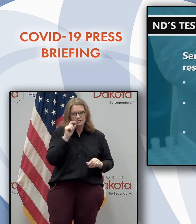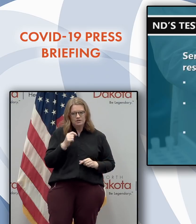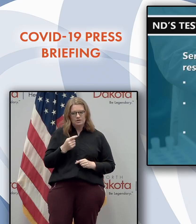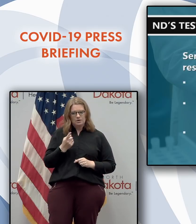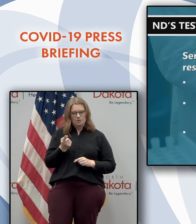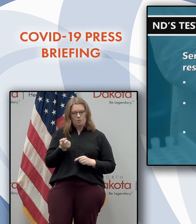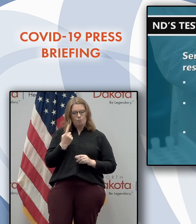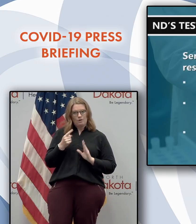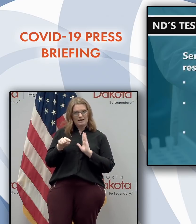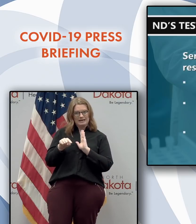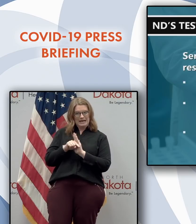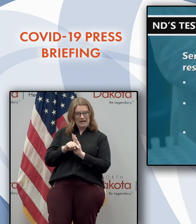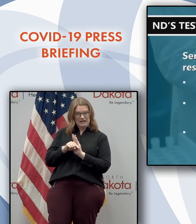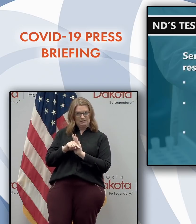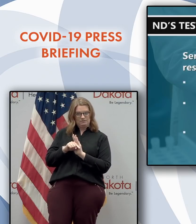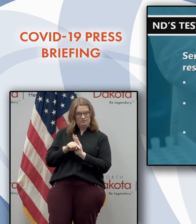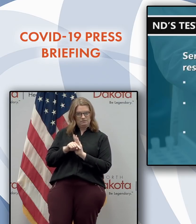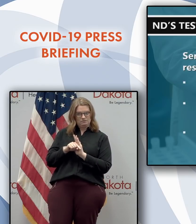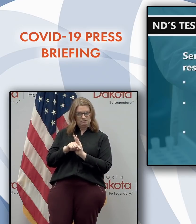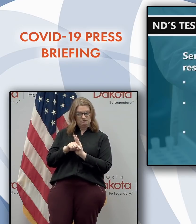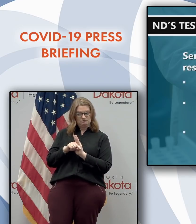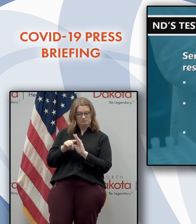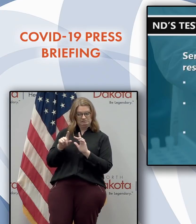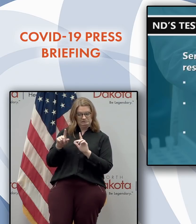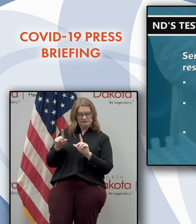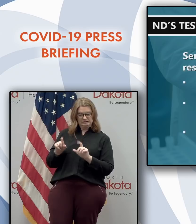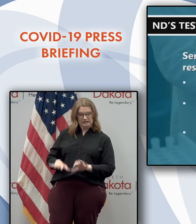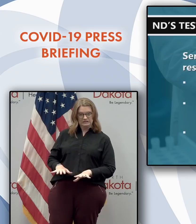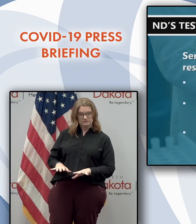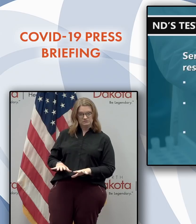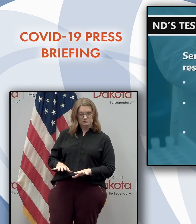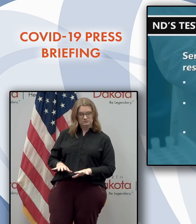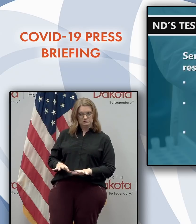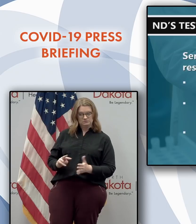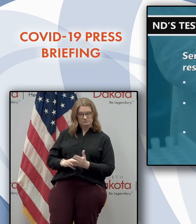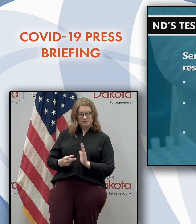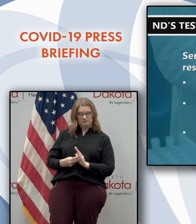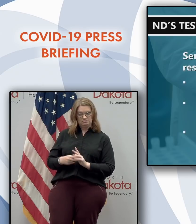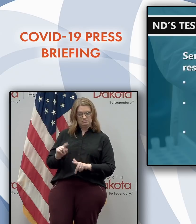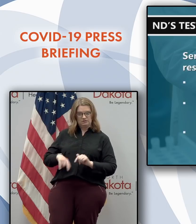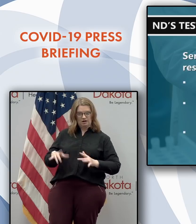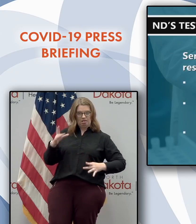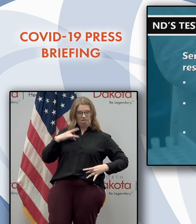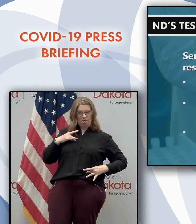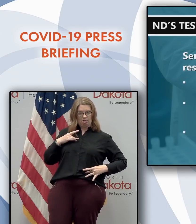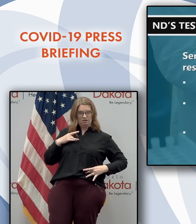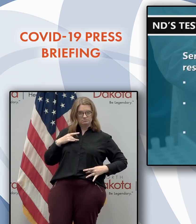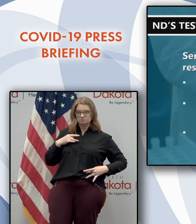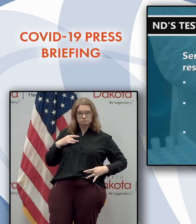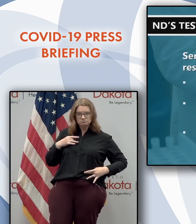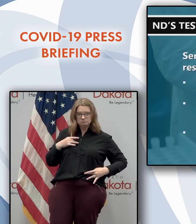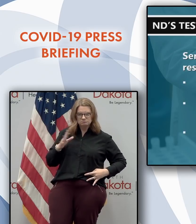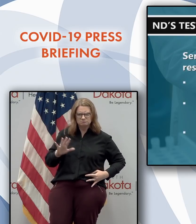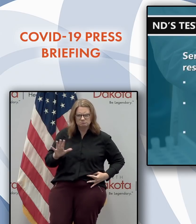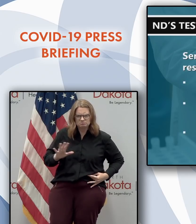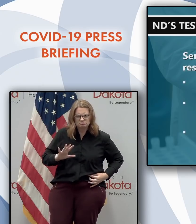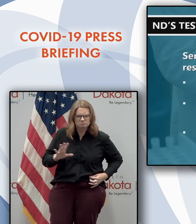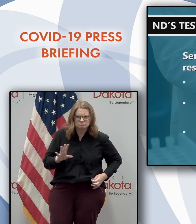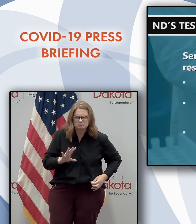result does not make you immune to contracting COVID-19. If you're a healthcare worker working in a